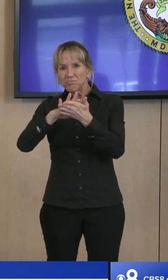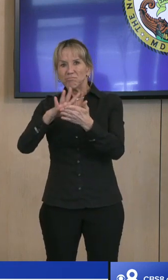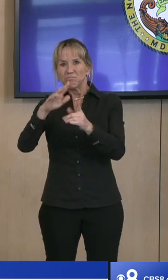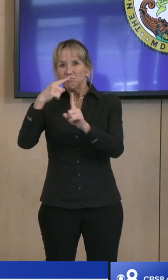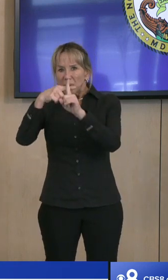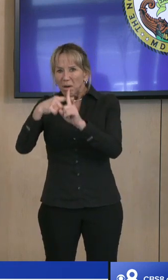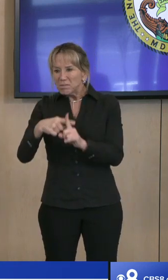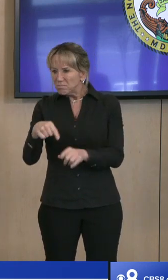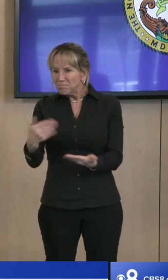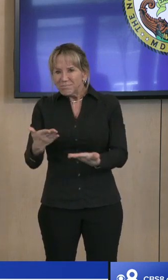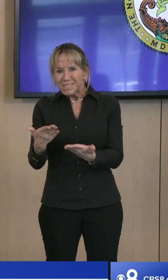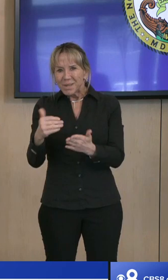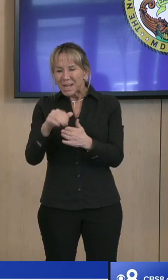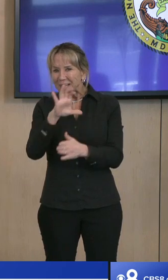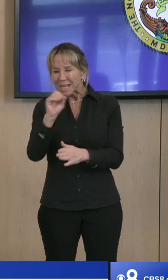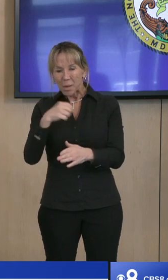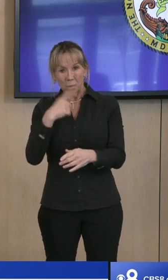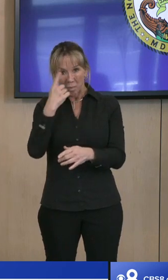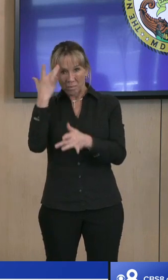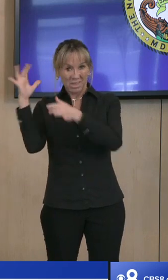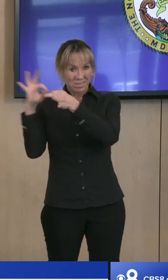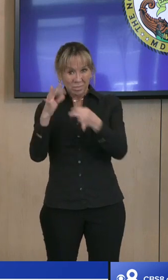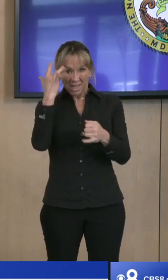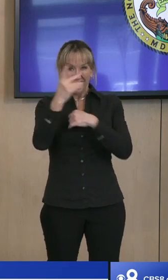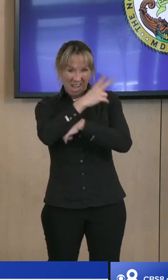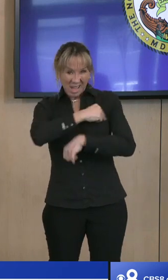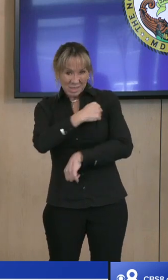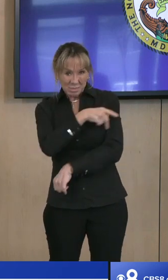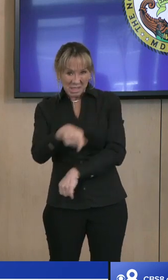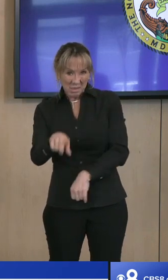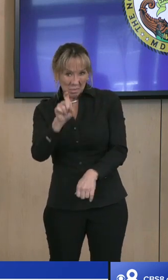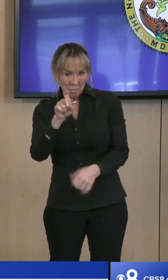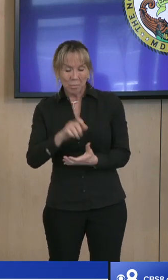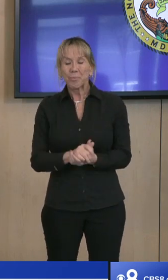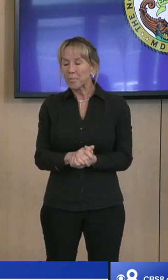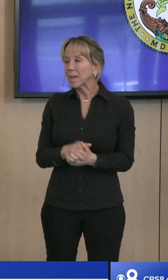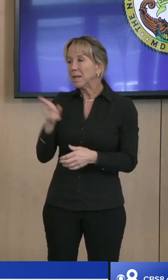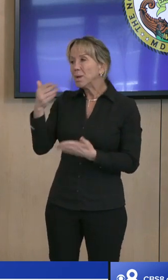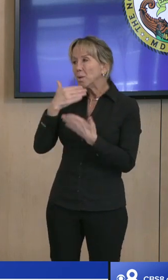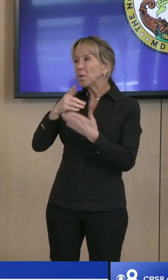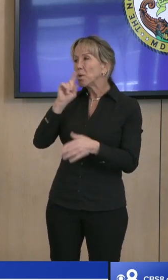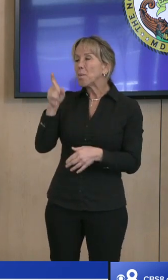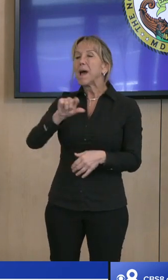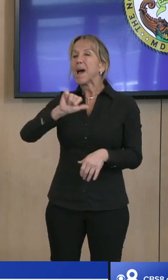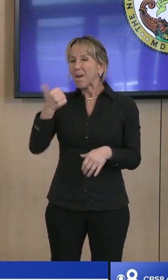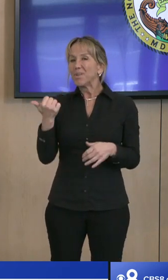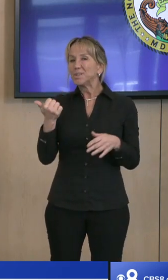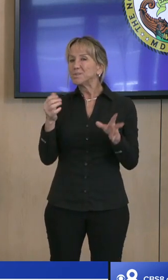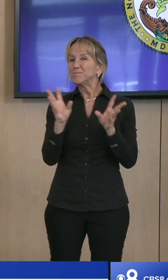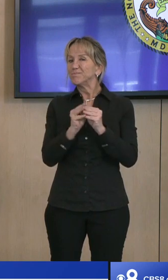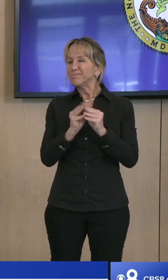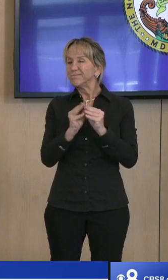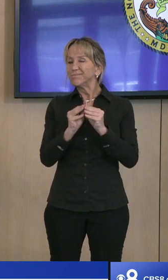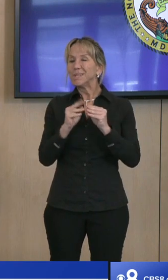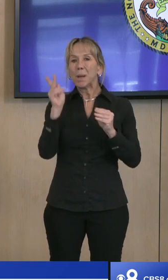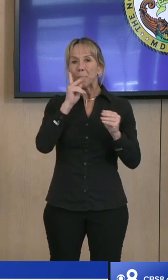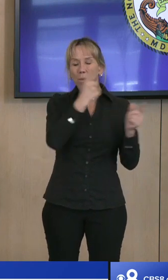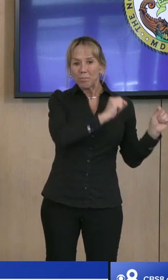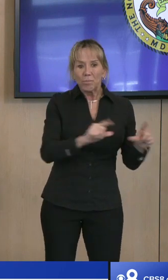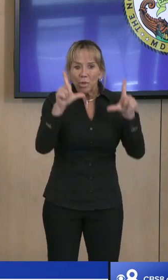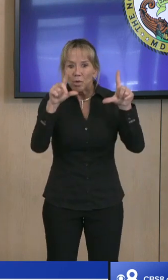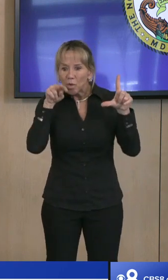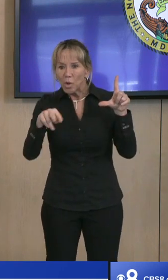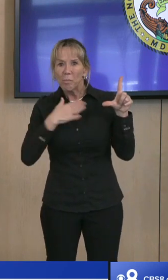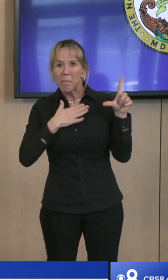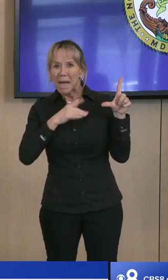related? I think that's a good question. It's come up in previous news conferences before. People do go right to that page and look at